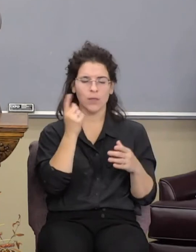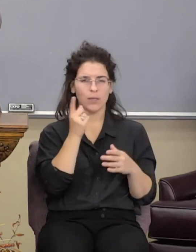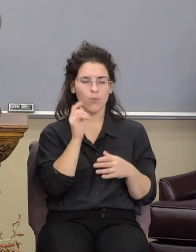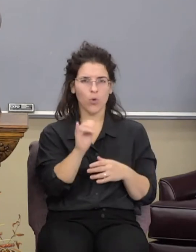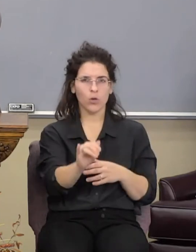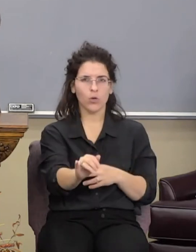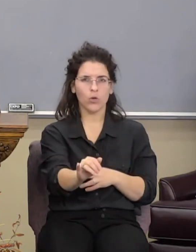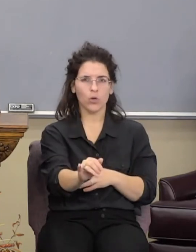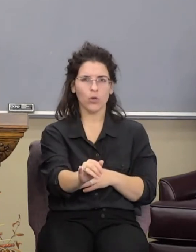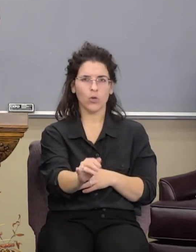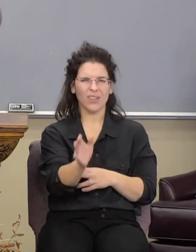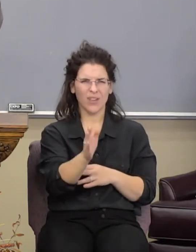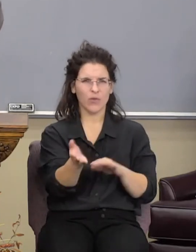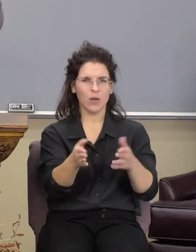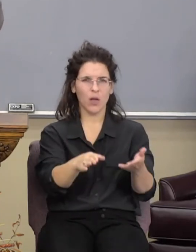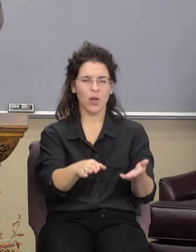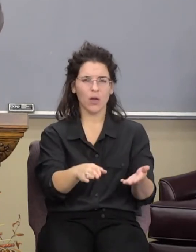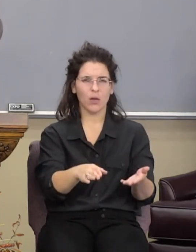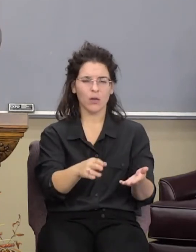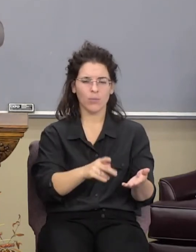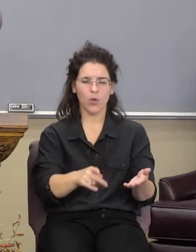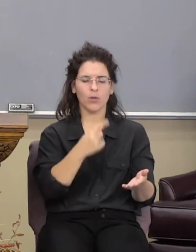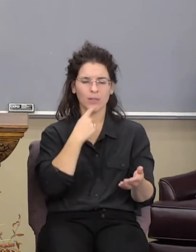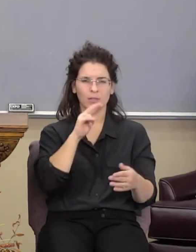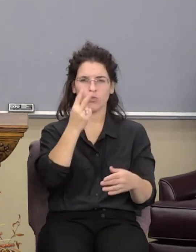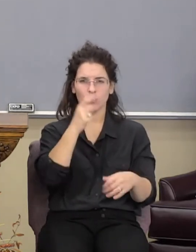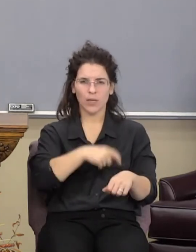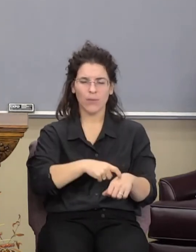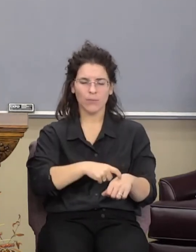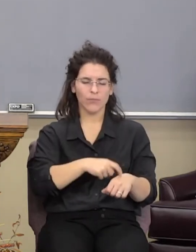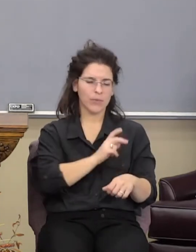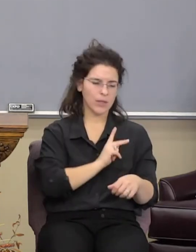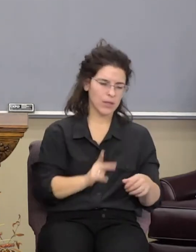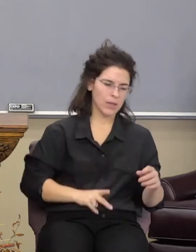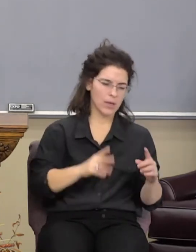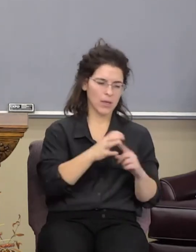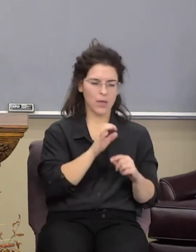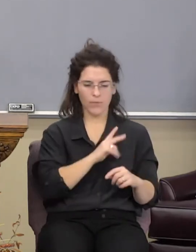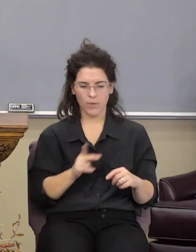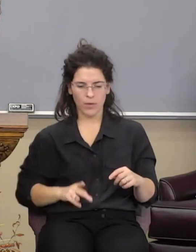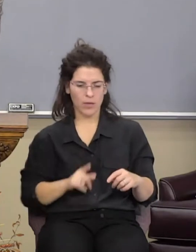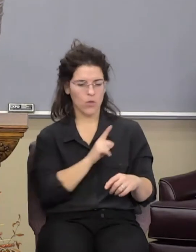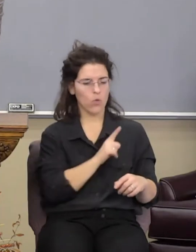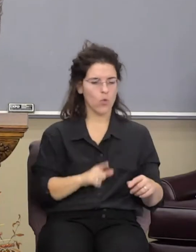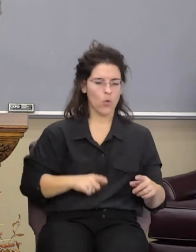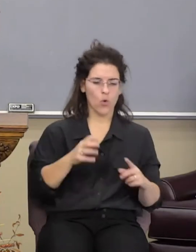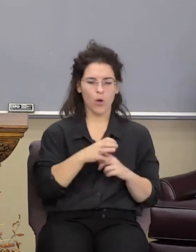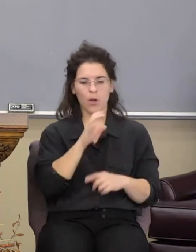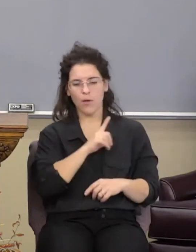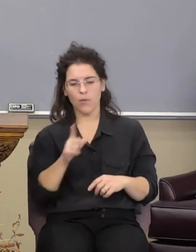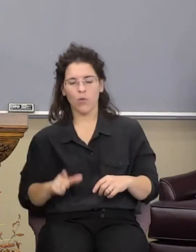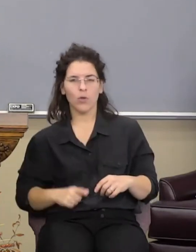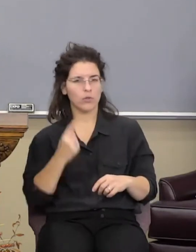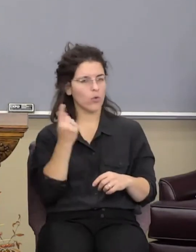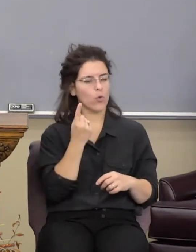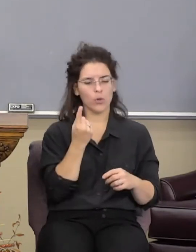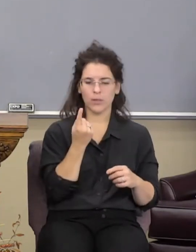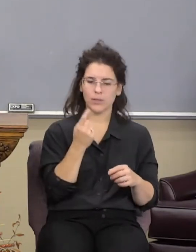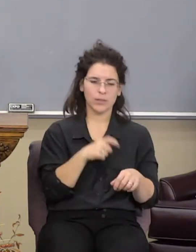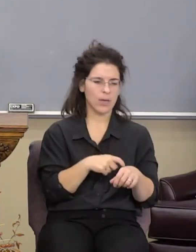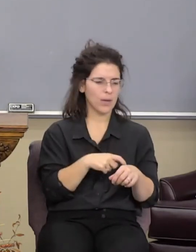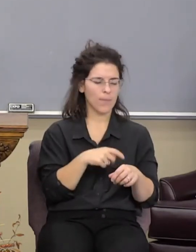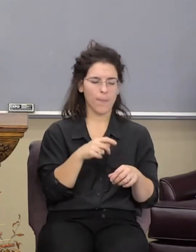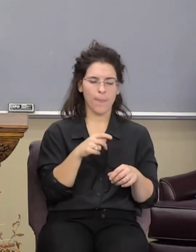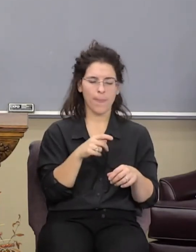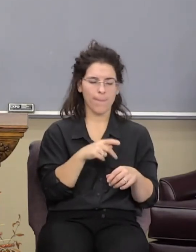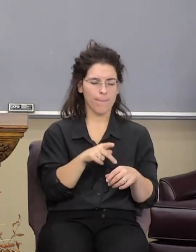immortal. Paul says it twice. And then he says, King of kings, Lord of lords. So that's why, that's the only time Paul refers to